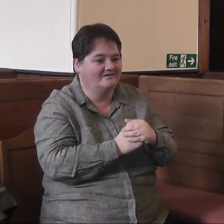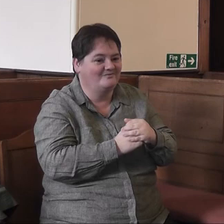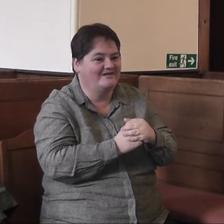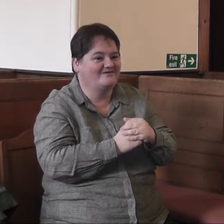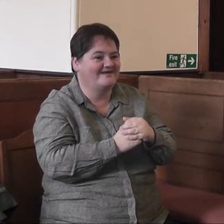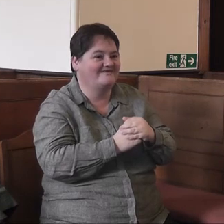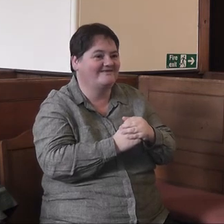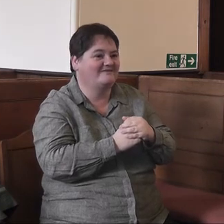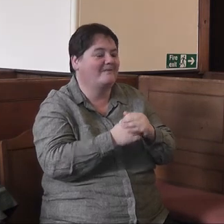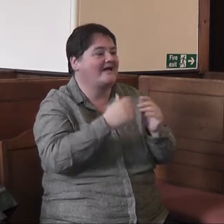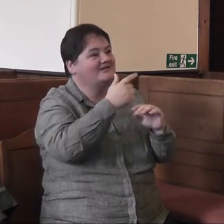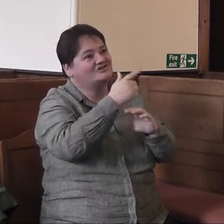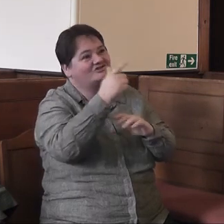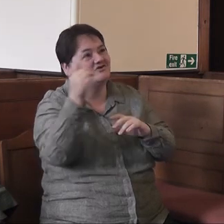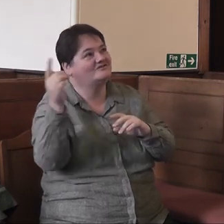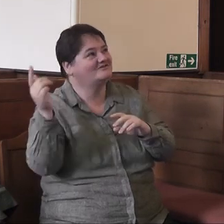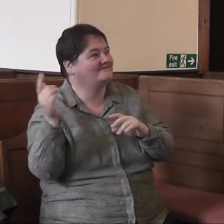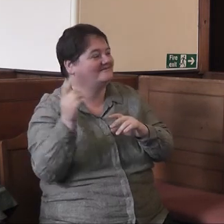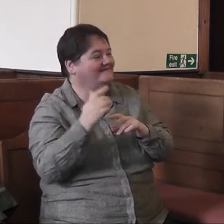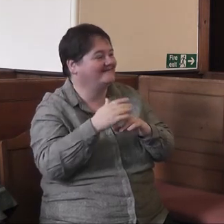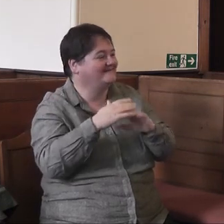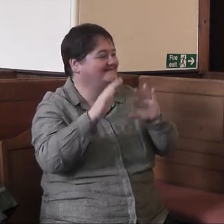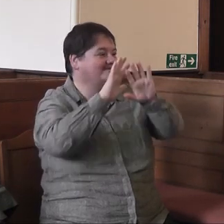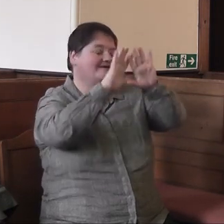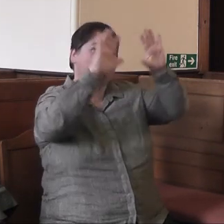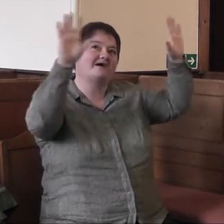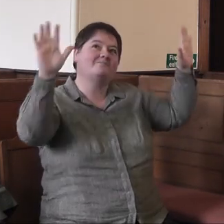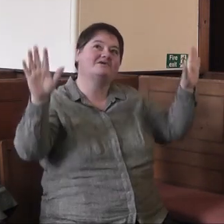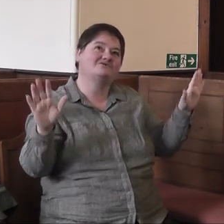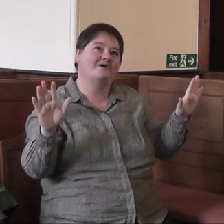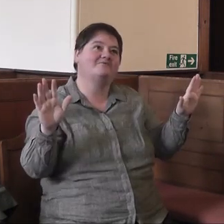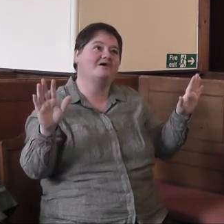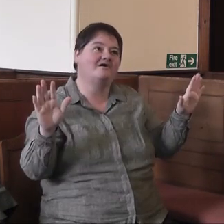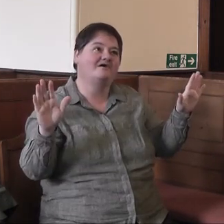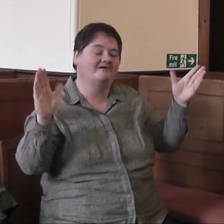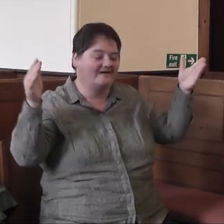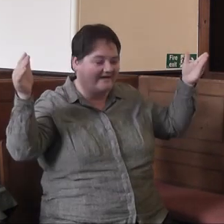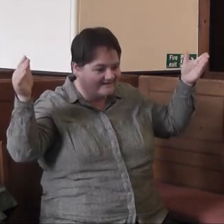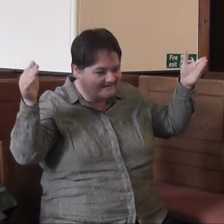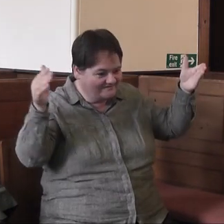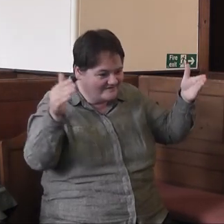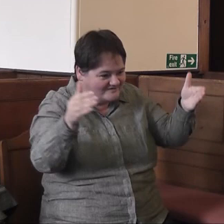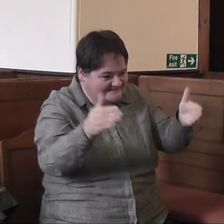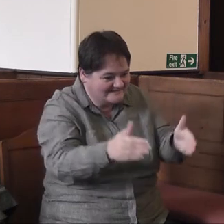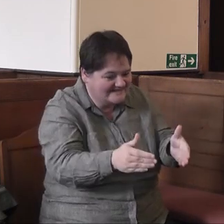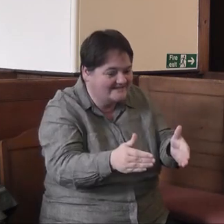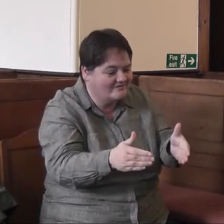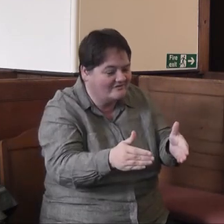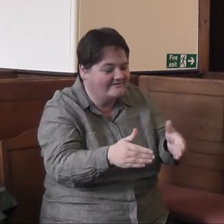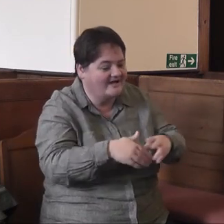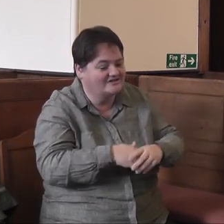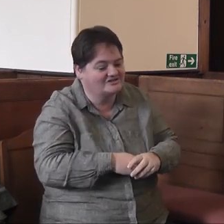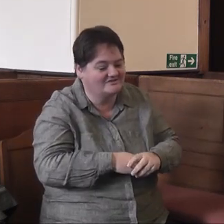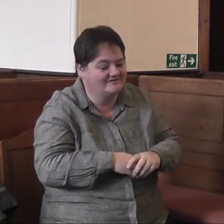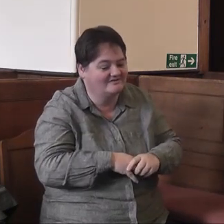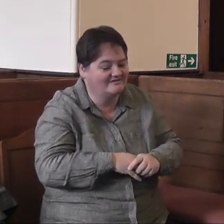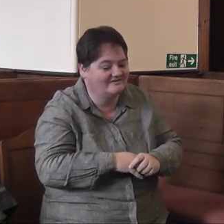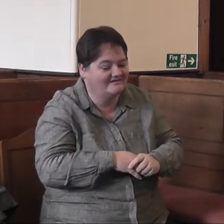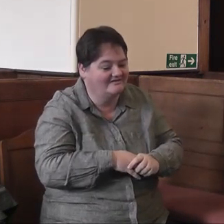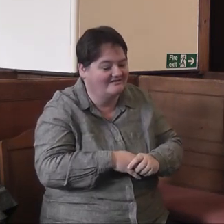where you get the panning shot to establish where we are, and then it focuses in on the action.